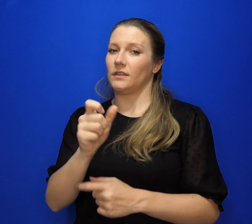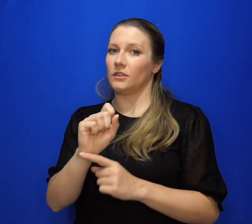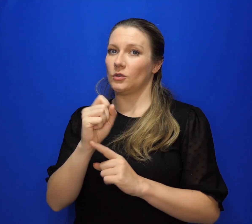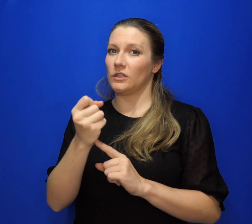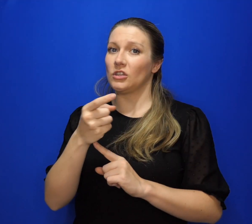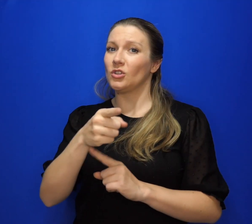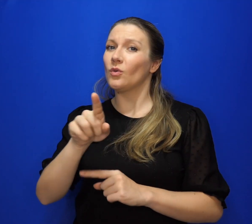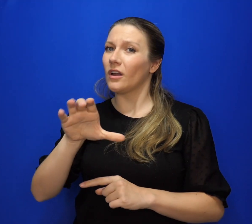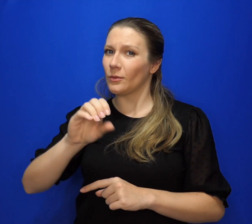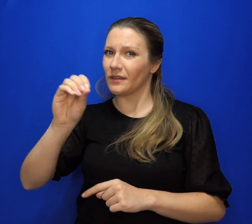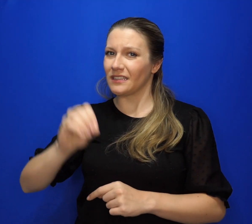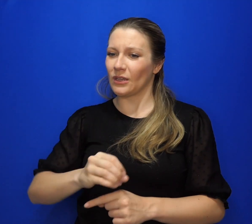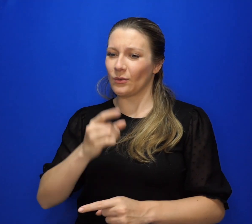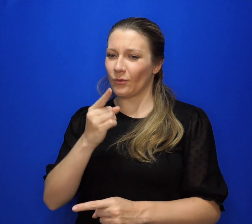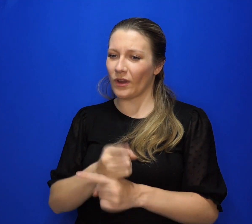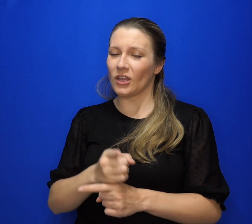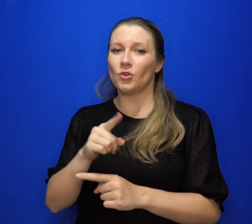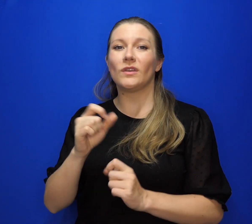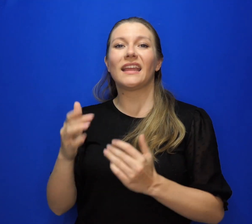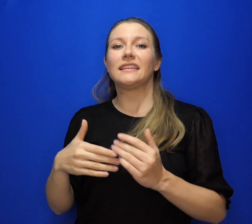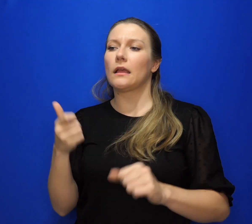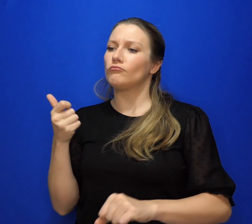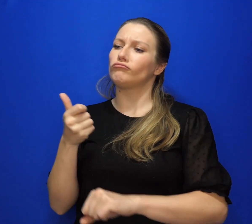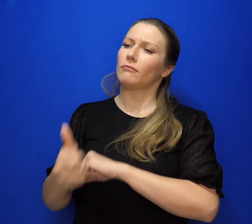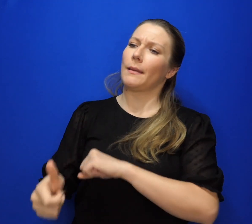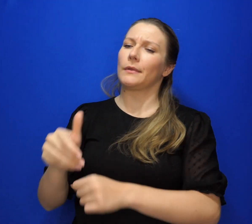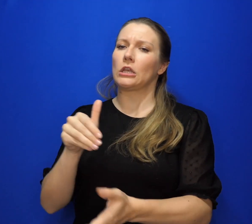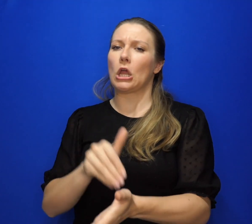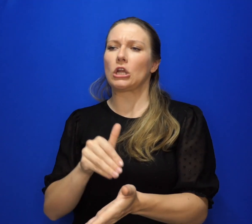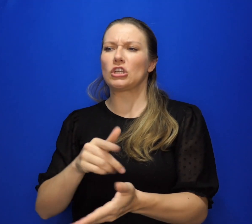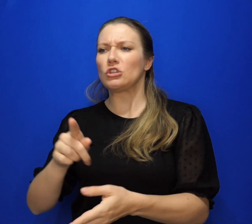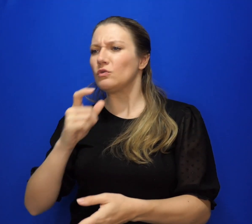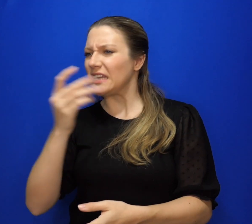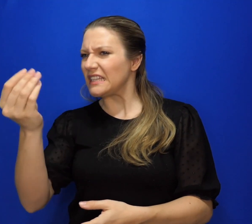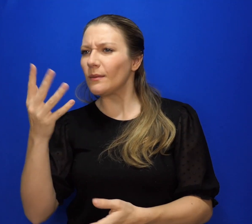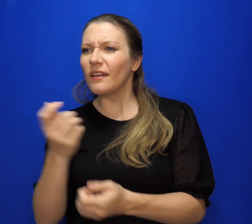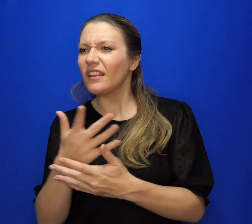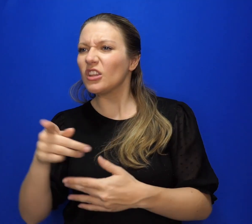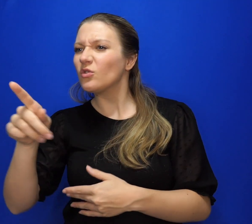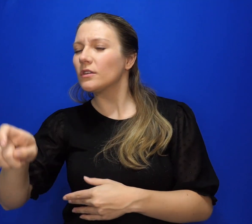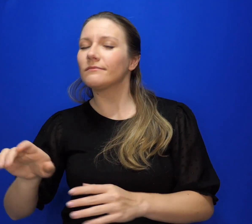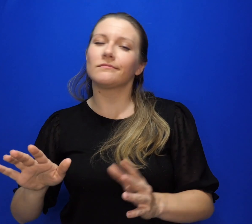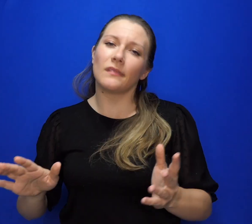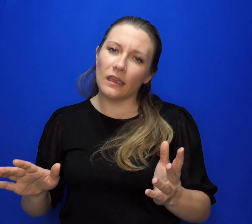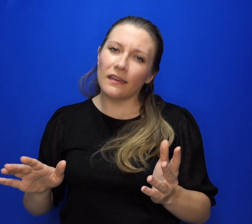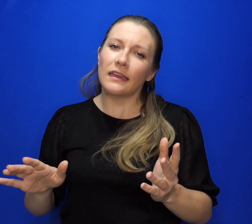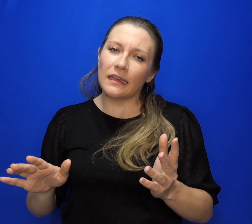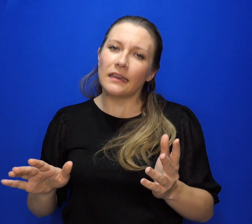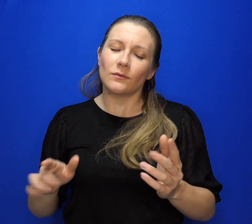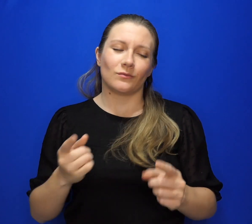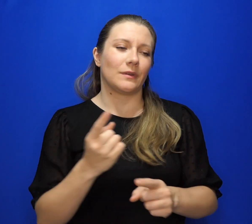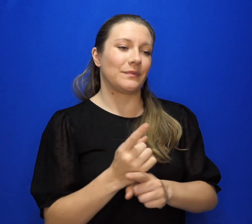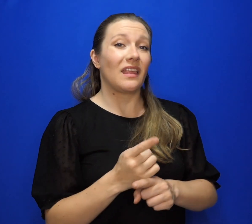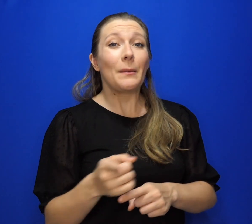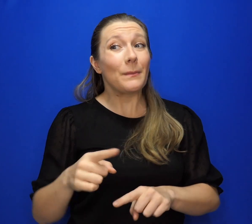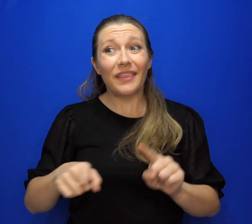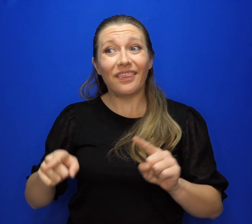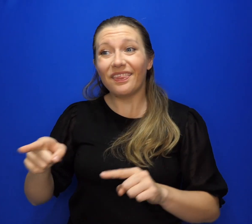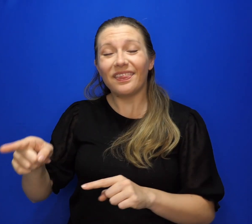easy to blame the doctor for not saying everything they should have said, right? They don't know what they should. Also, they don't, like, when you're